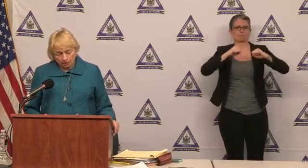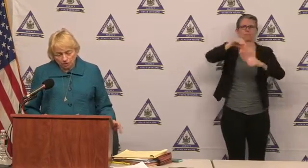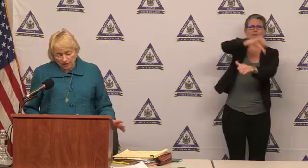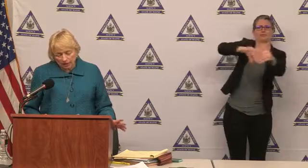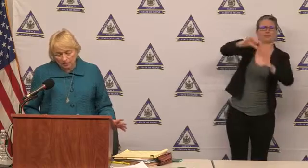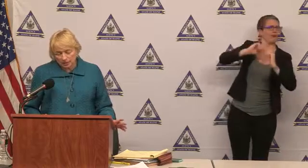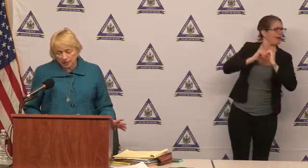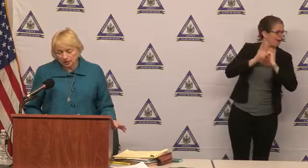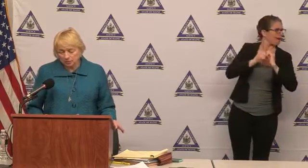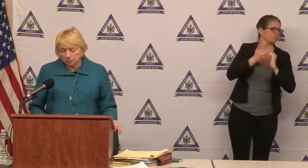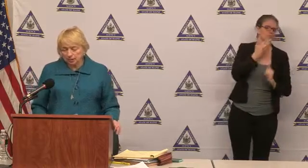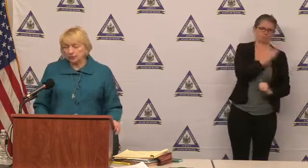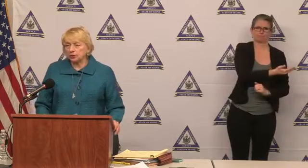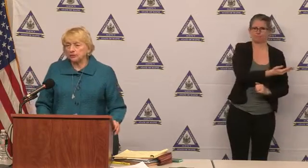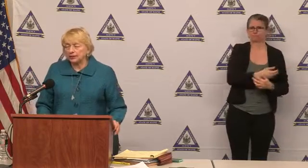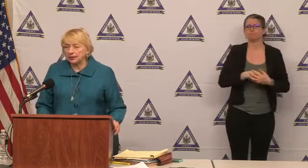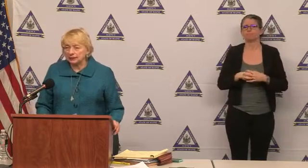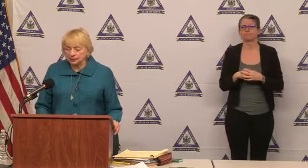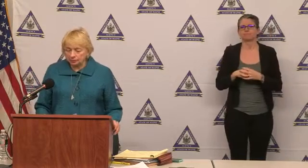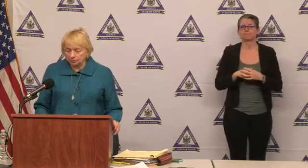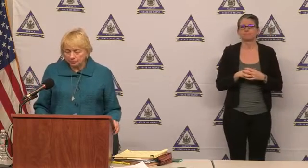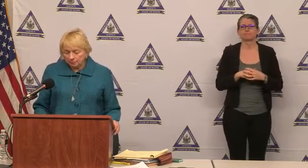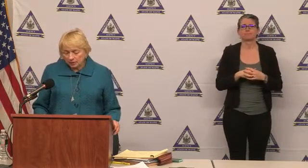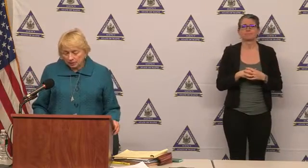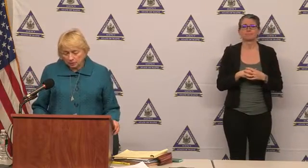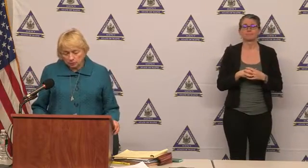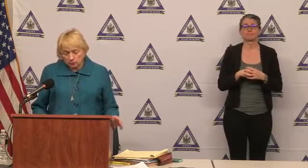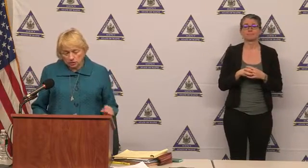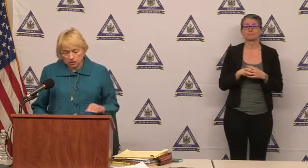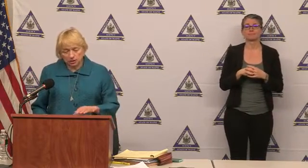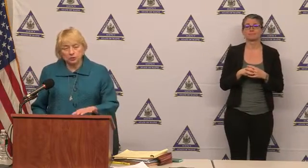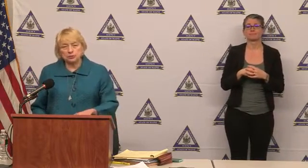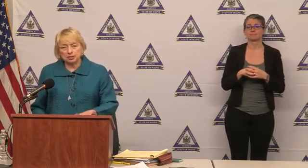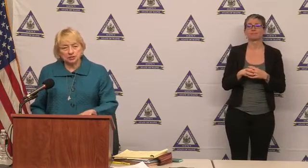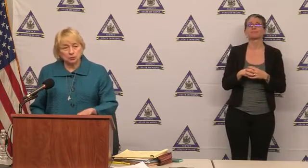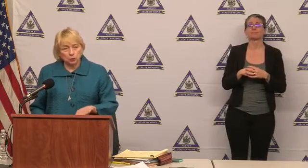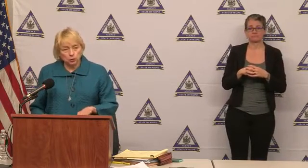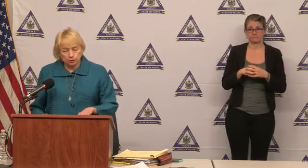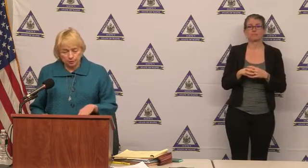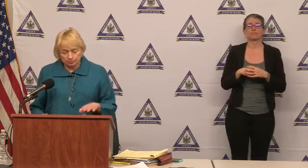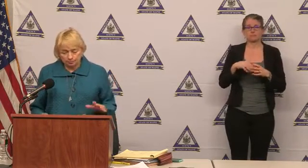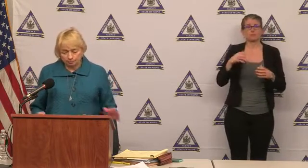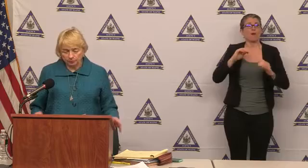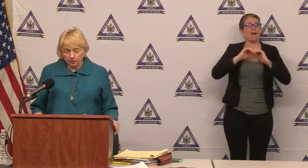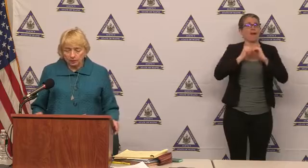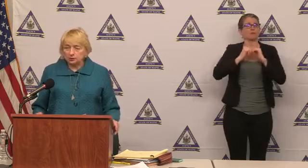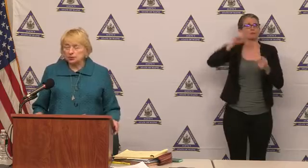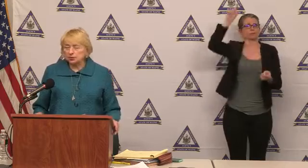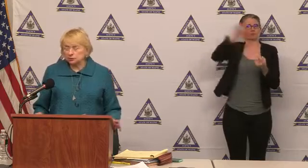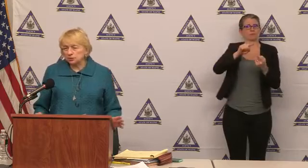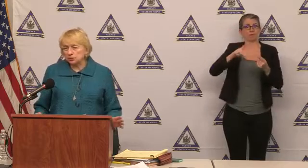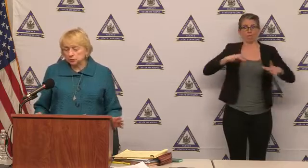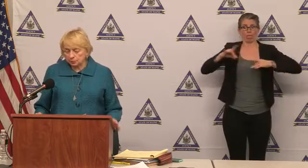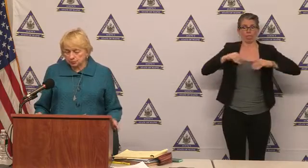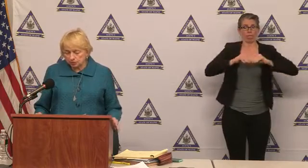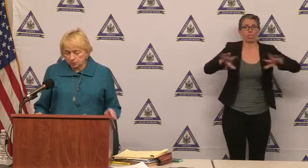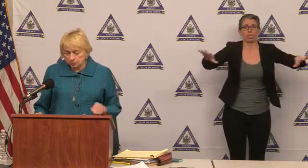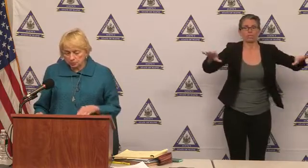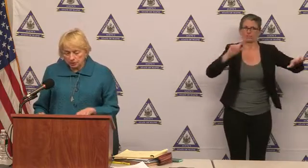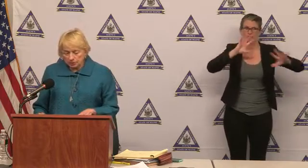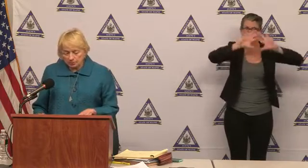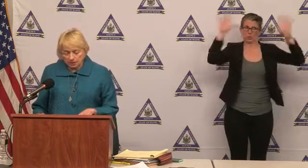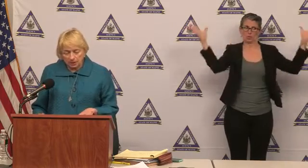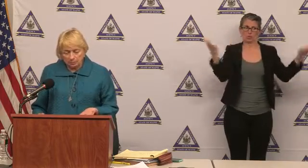The challenge of mitigating the spread of COVID-19 is one we share with the rest of the world. The solutions we